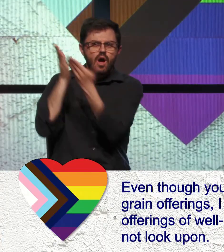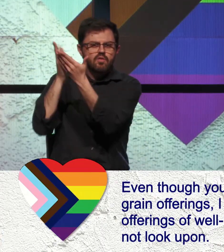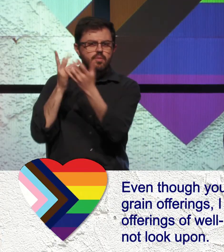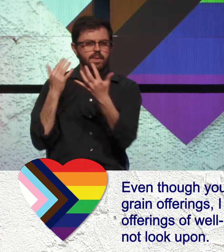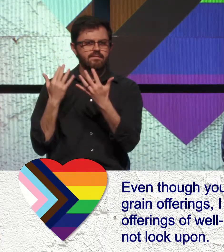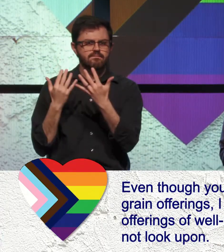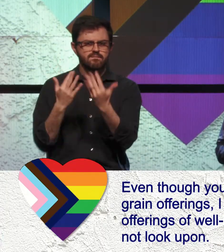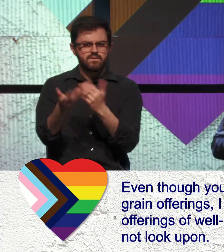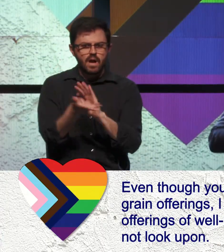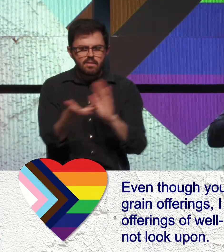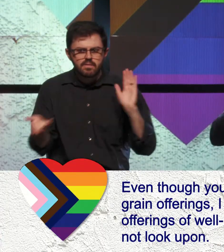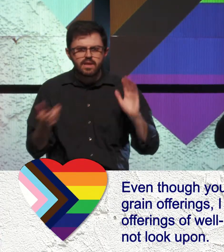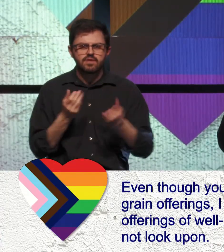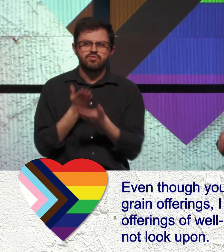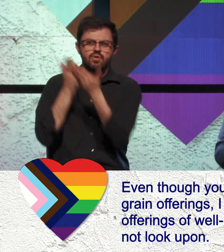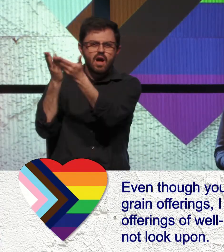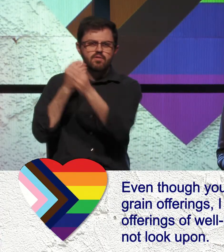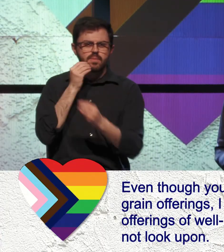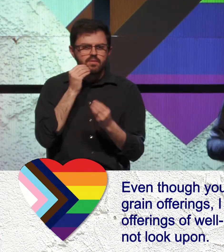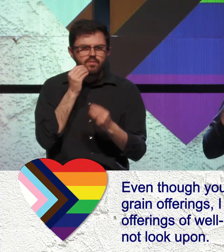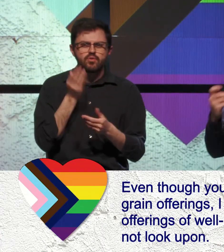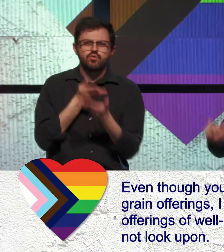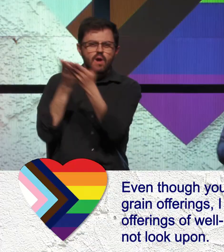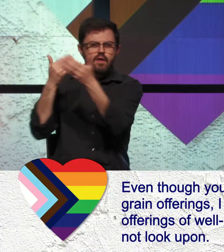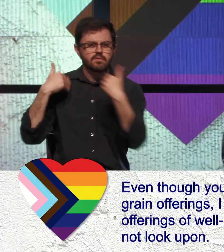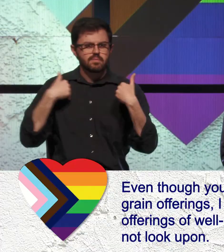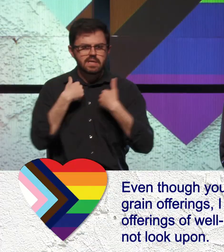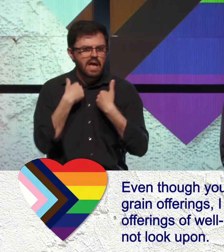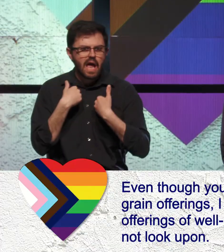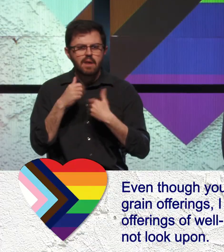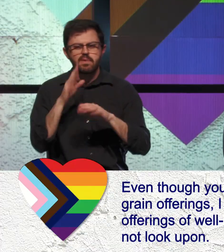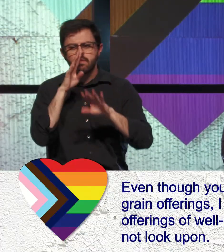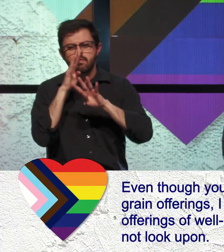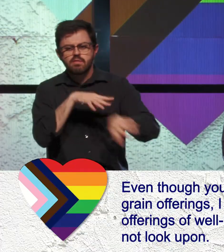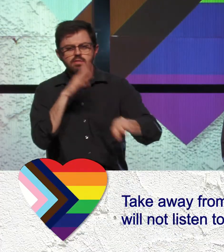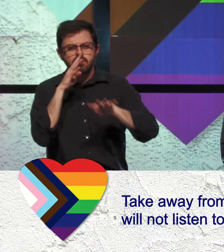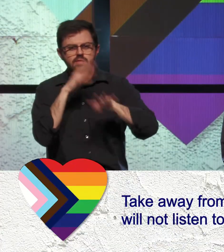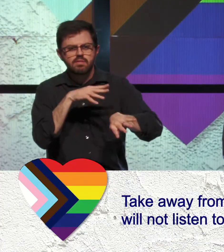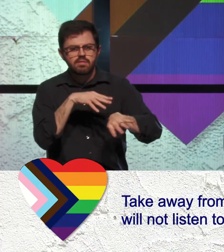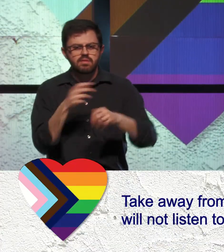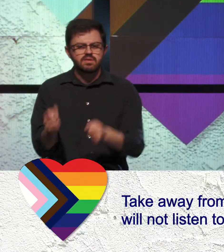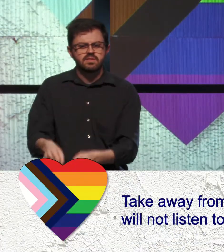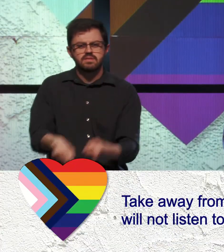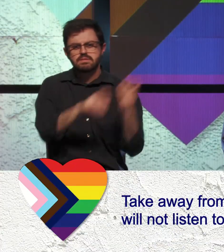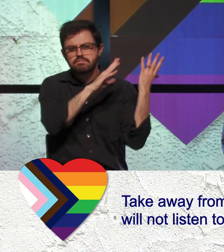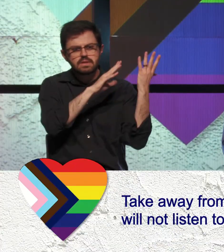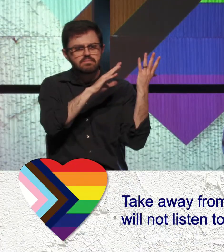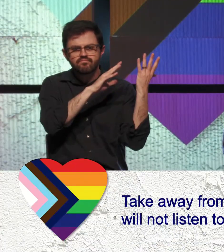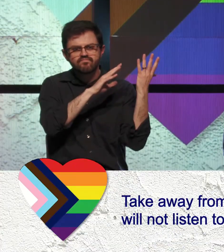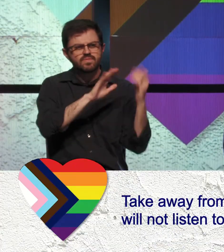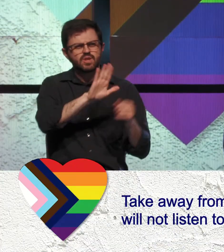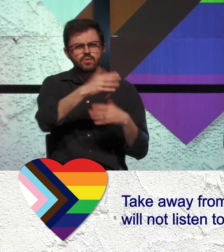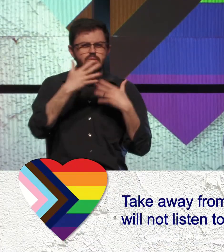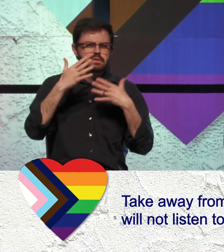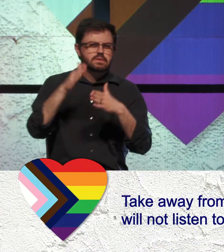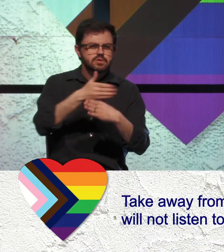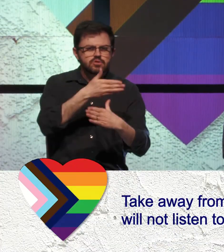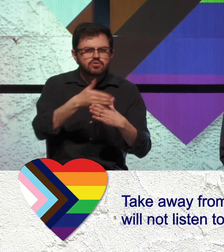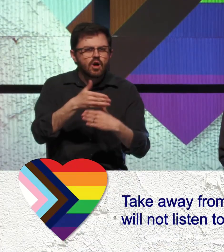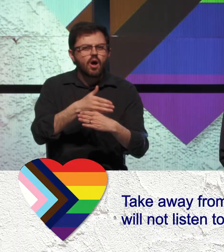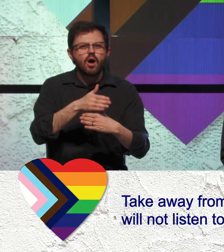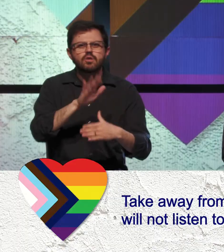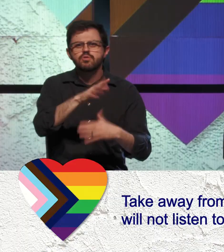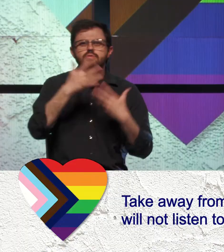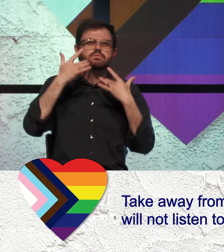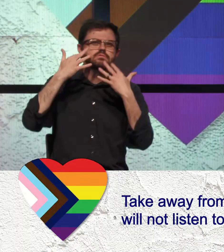them. And the offerings of well-being of your fatted animals, I won't look upon them. Take them away. Take away the noise of your songs. I'm